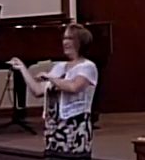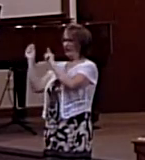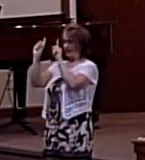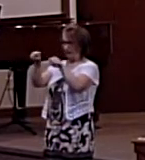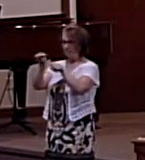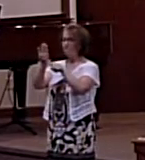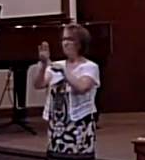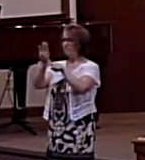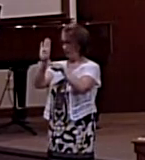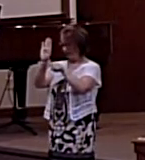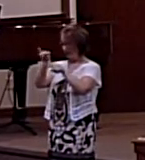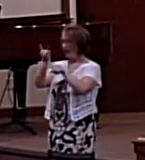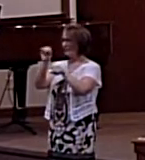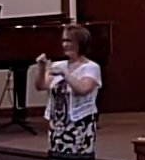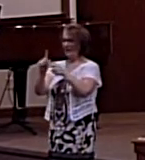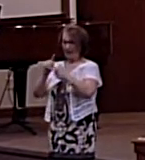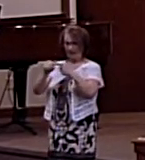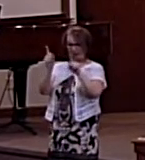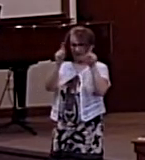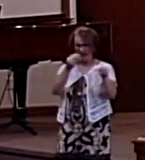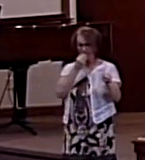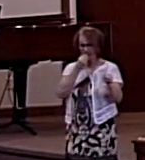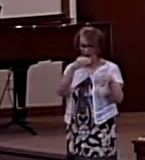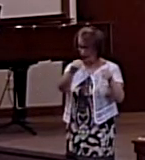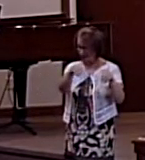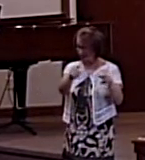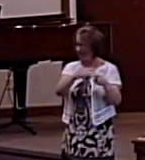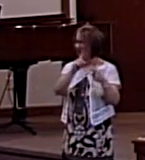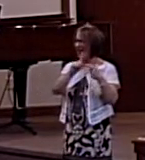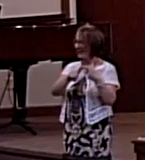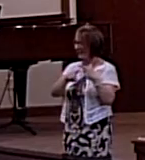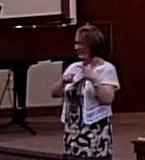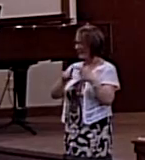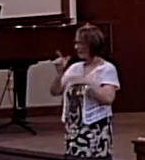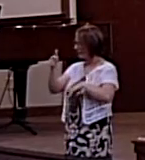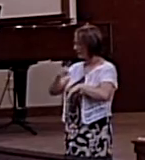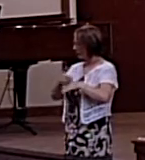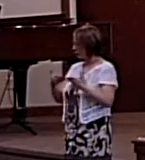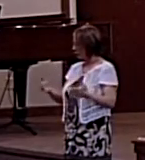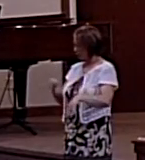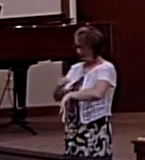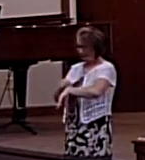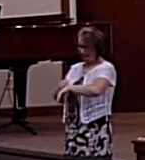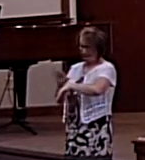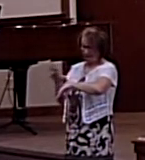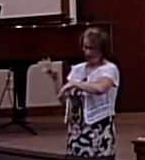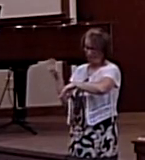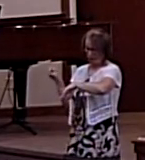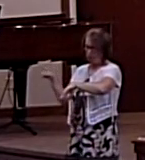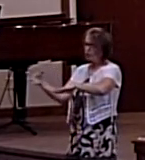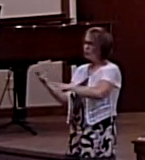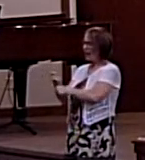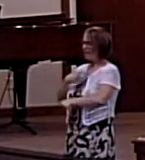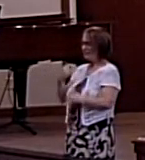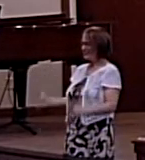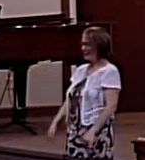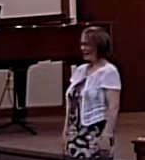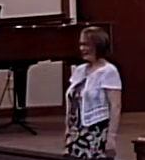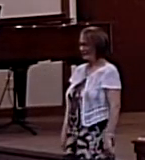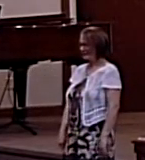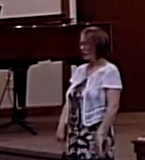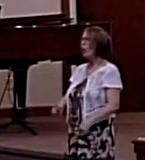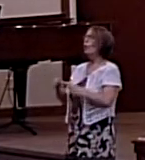Buckeyes, and then we went to Schnucks, and found out the next thing you know, at 5:30, I said, you got me today. And she says, well, once we